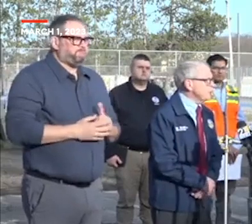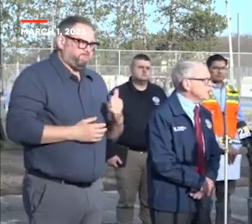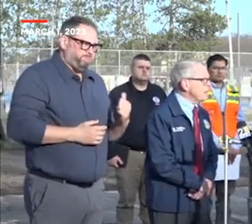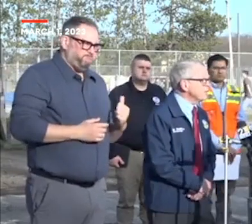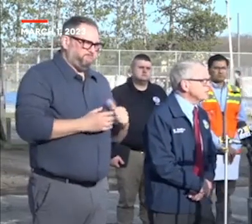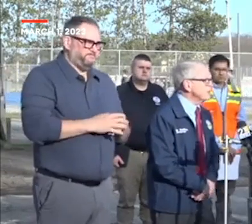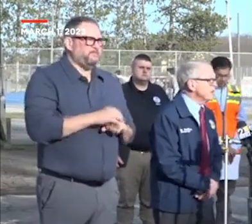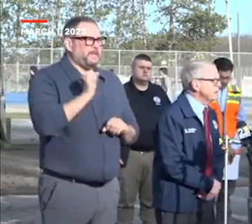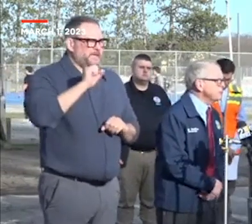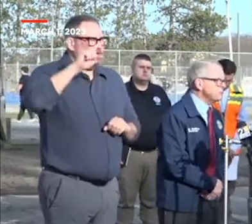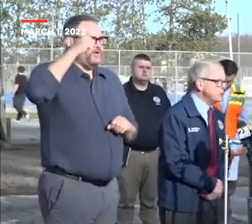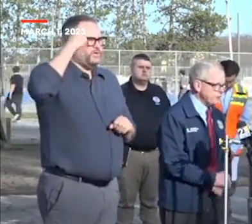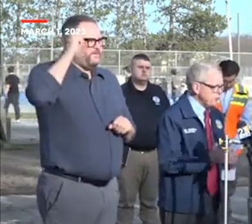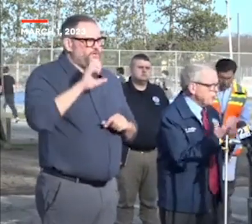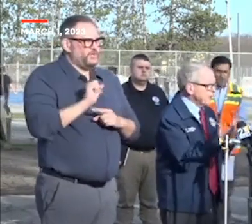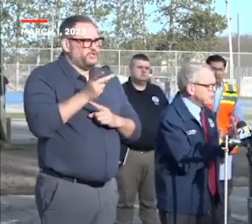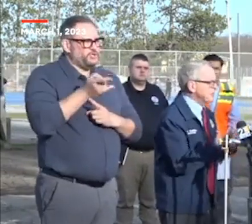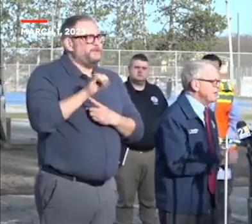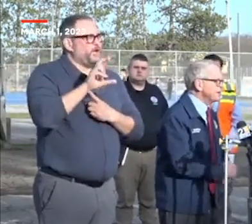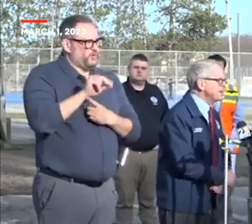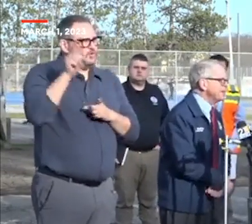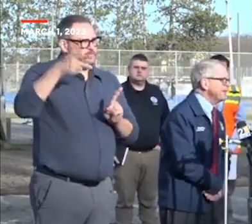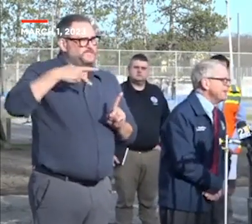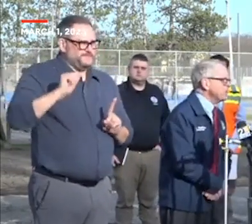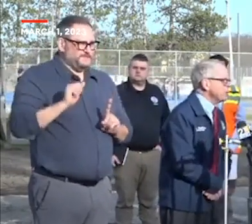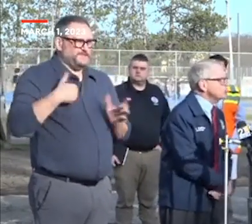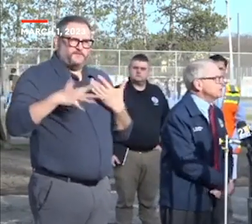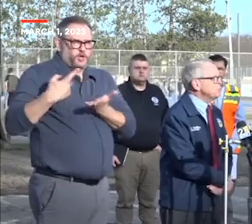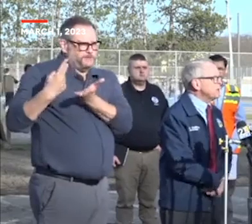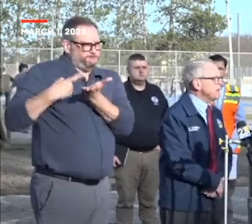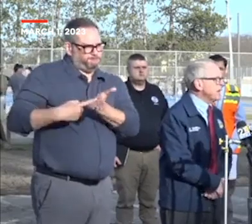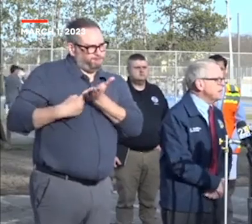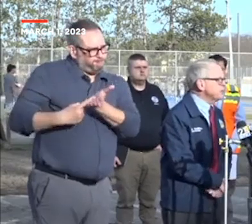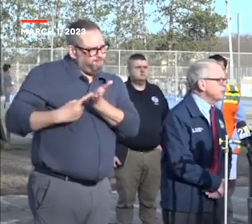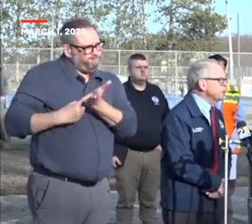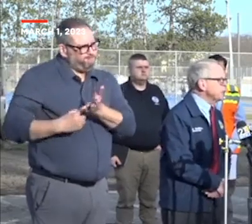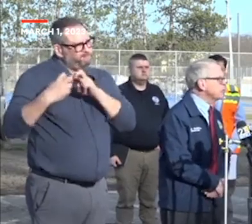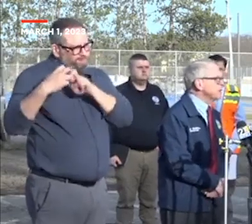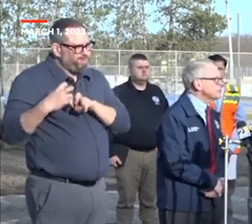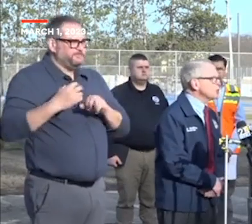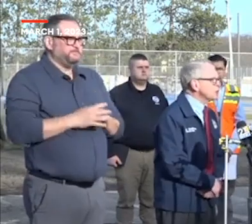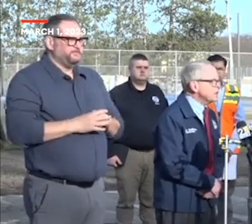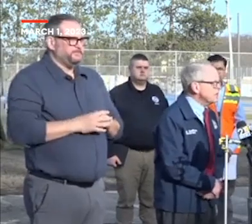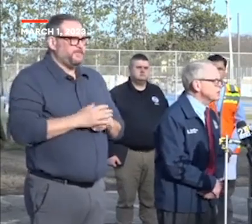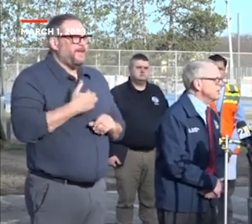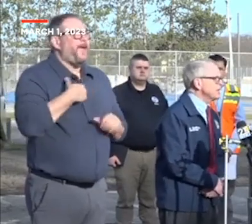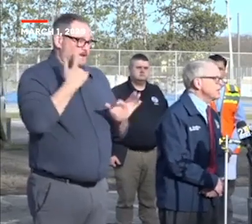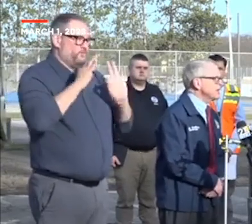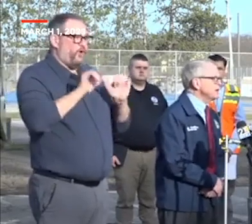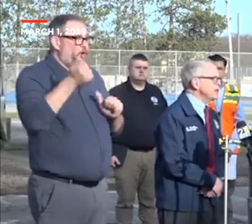and I have talked about this, and we both are feeling this up close. But I can just tell you other governors are looking at